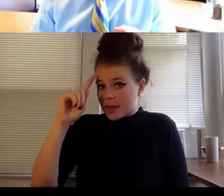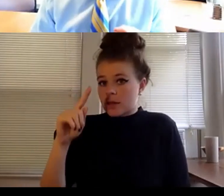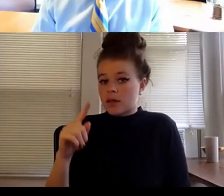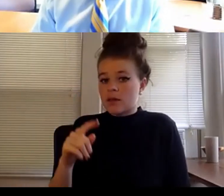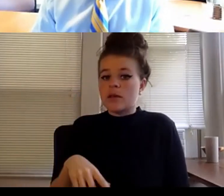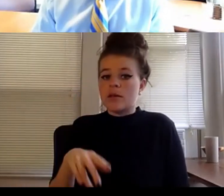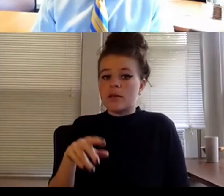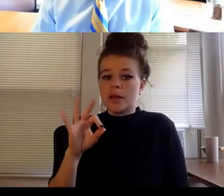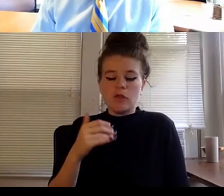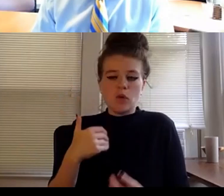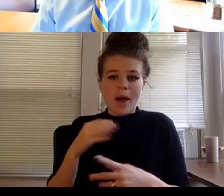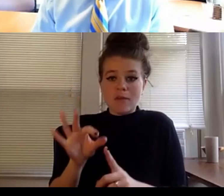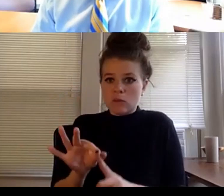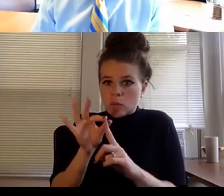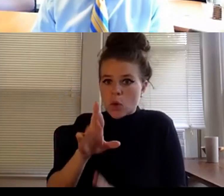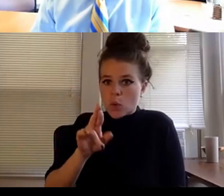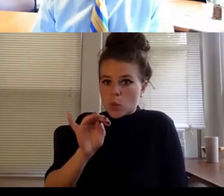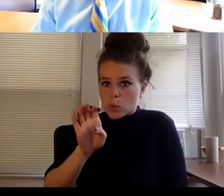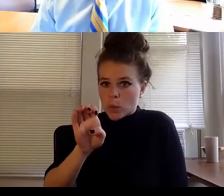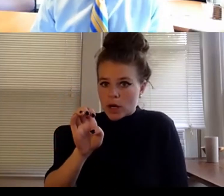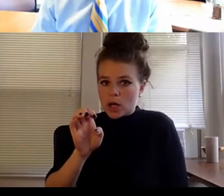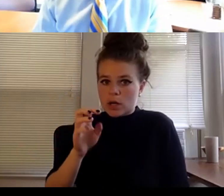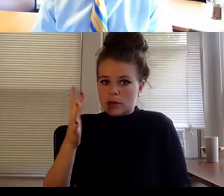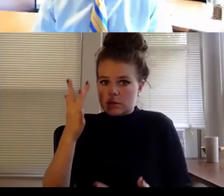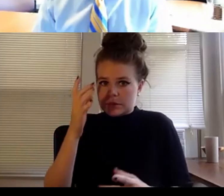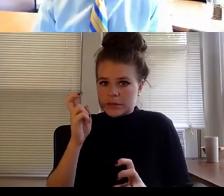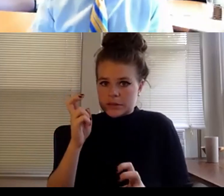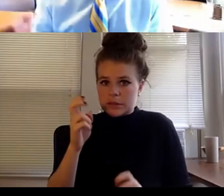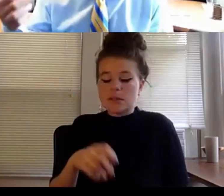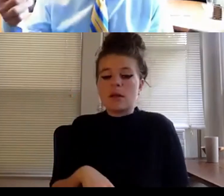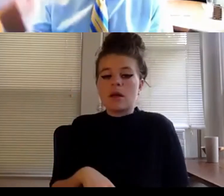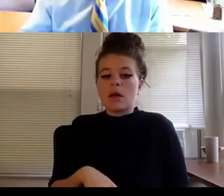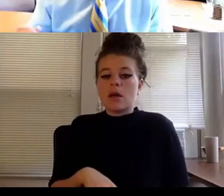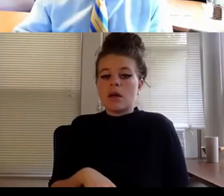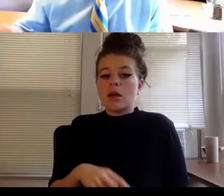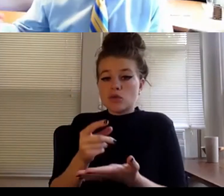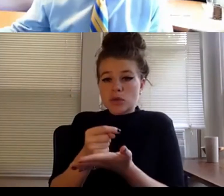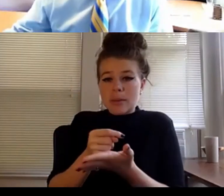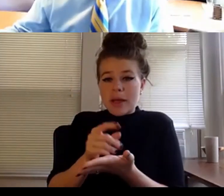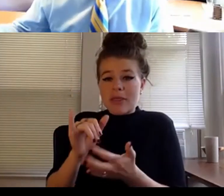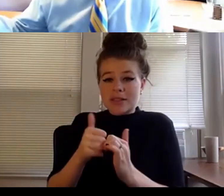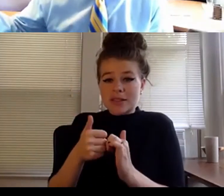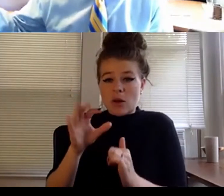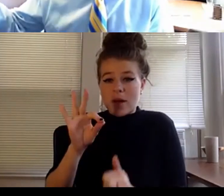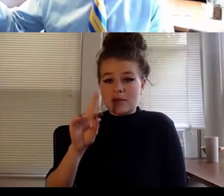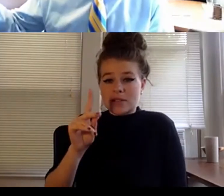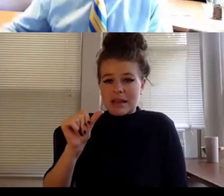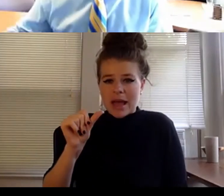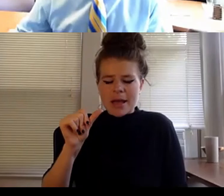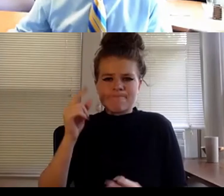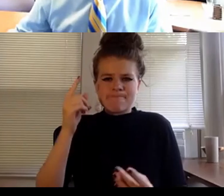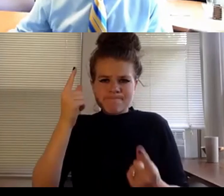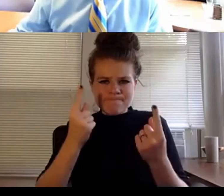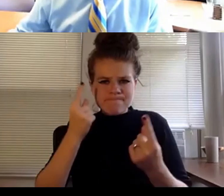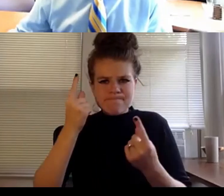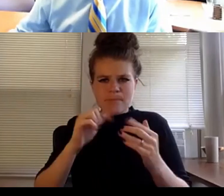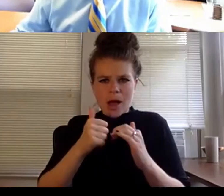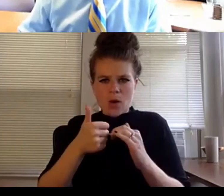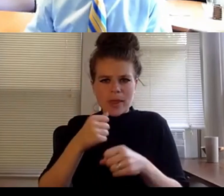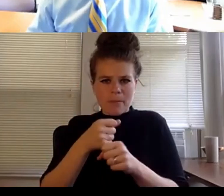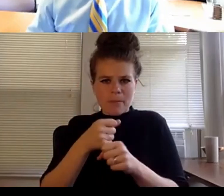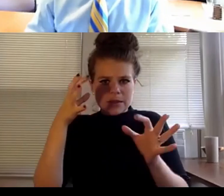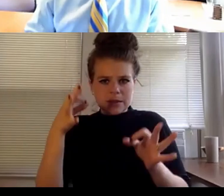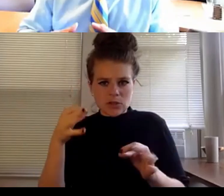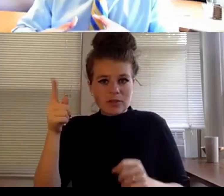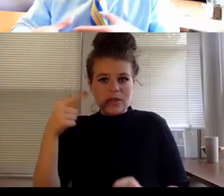have a rare disease, Yes, it it's doesn't approved. have a good treatment. I think that's how FDA weighted its decision on it. They